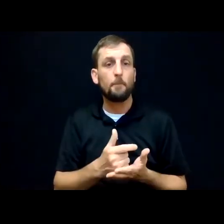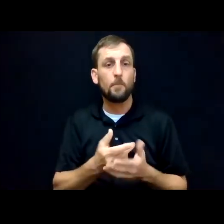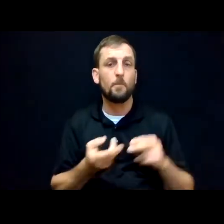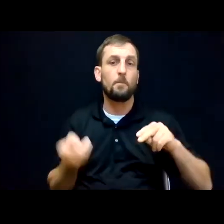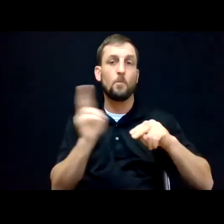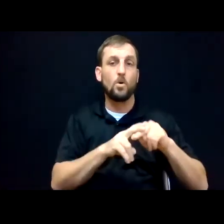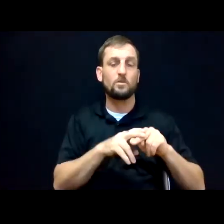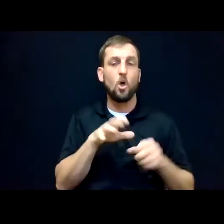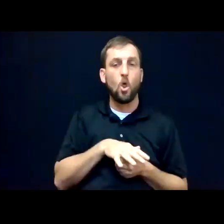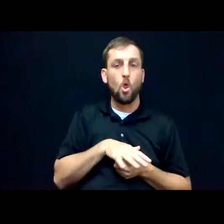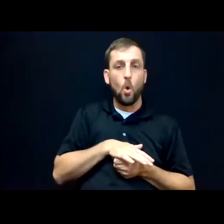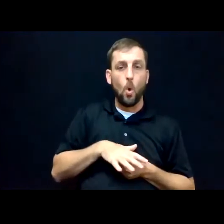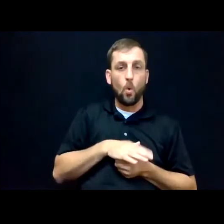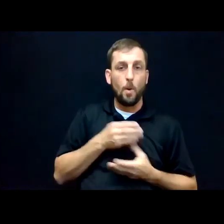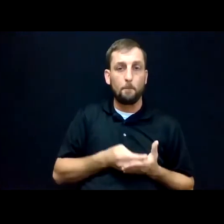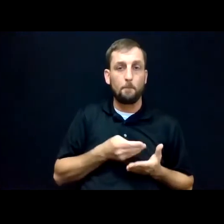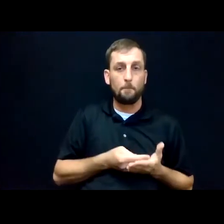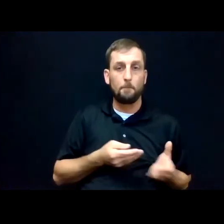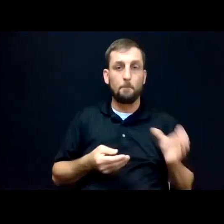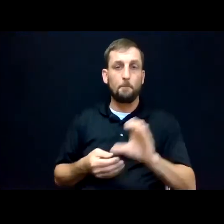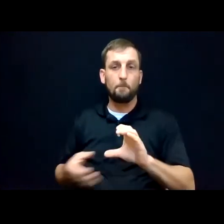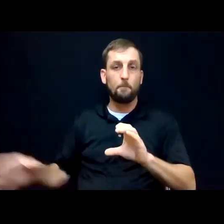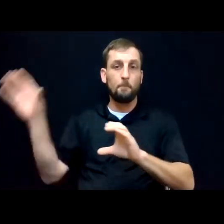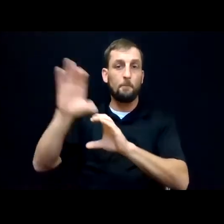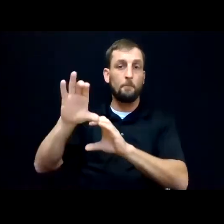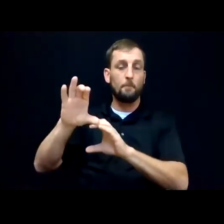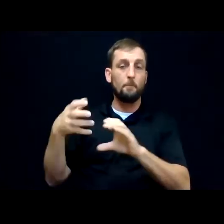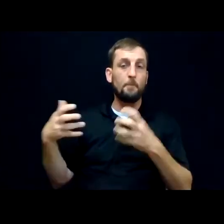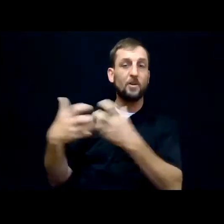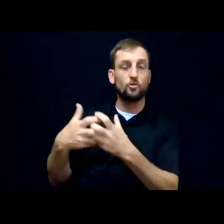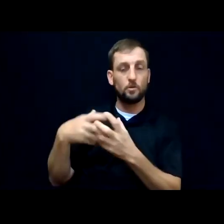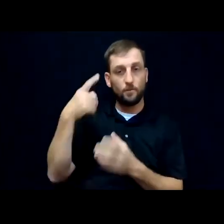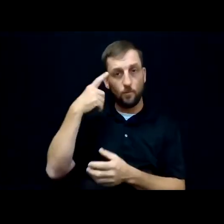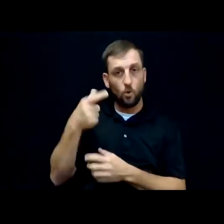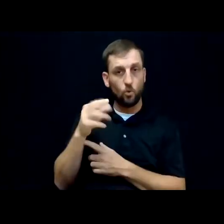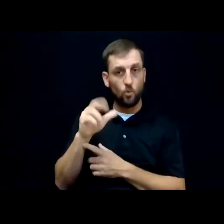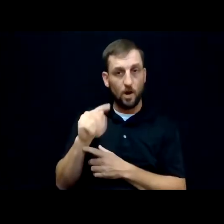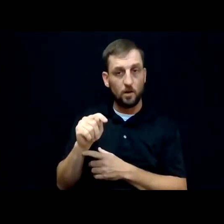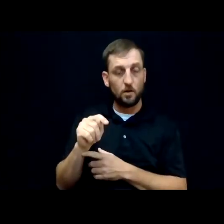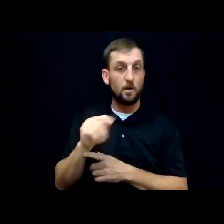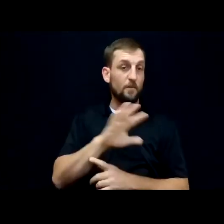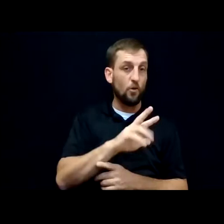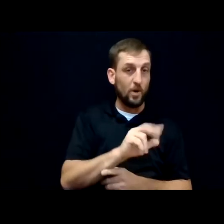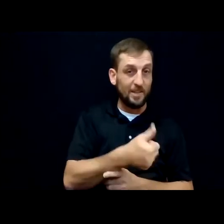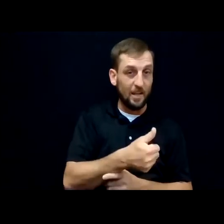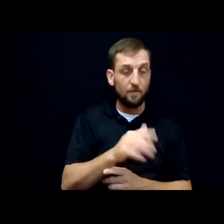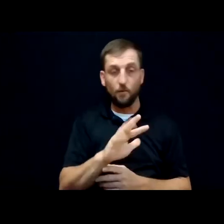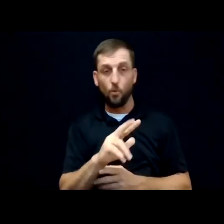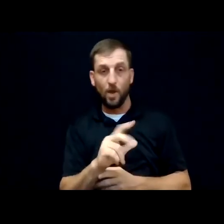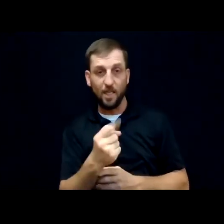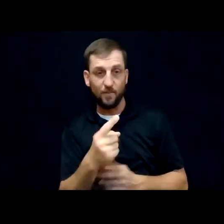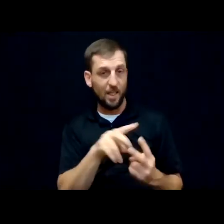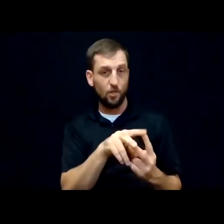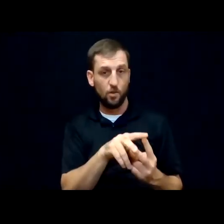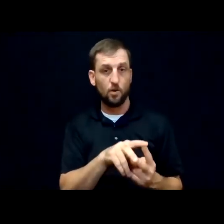match for those transportation-related grants that Stephanie had mentioned for 5310 or 5311. And we